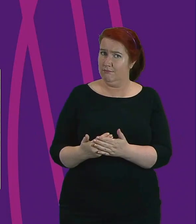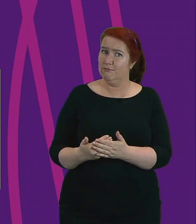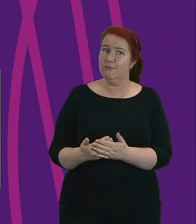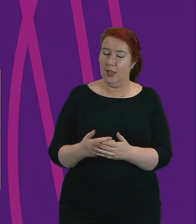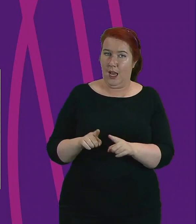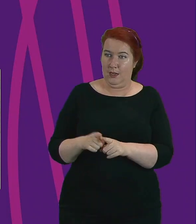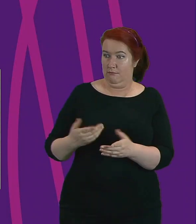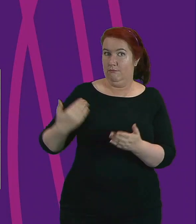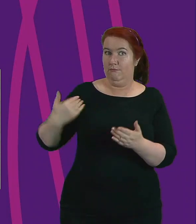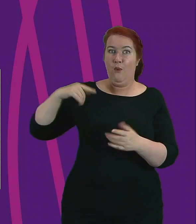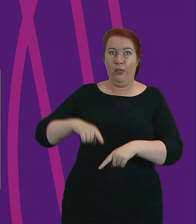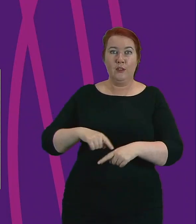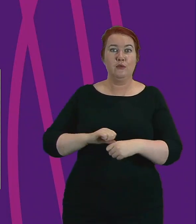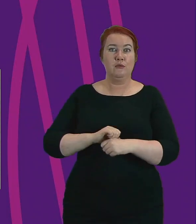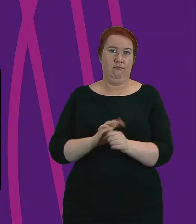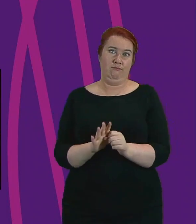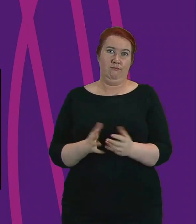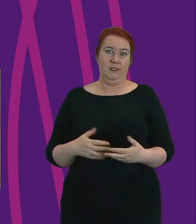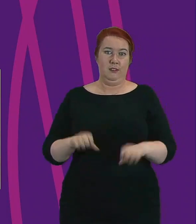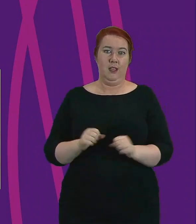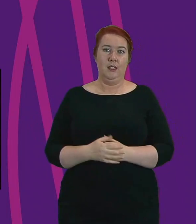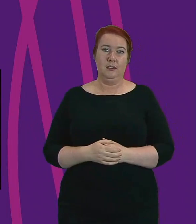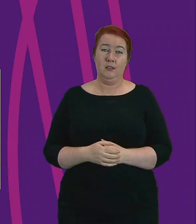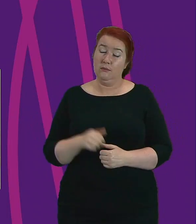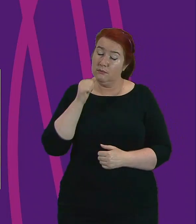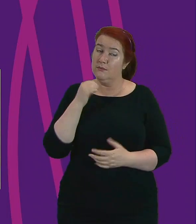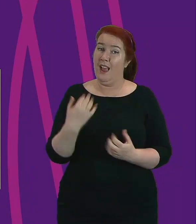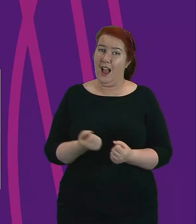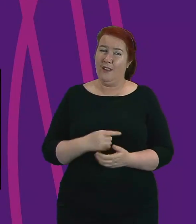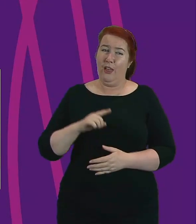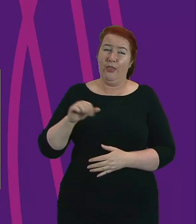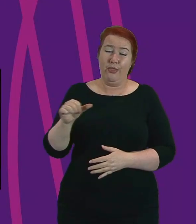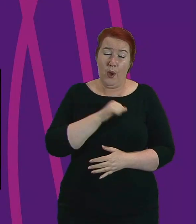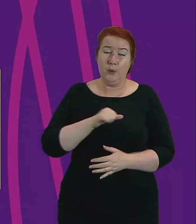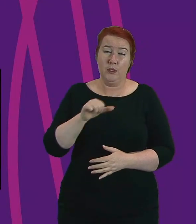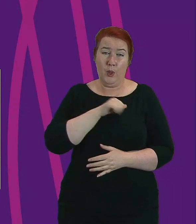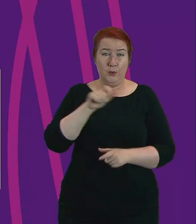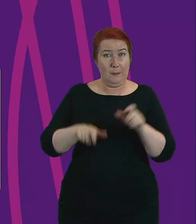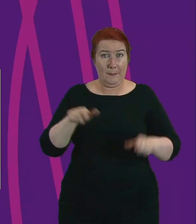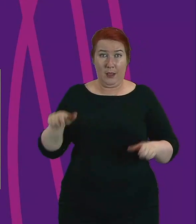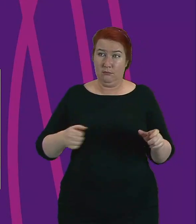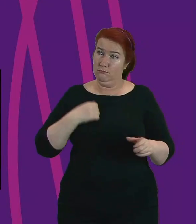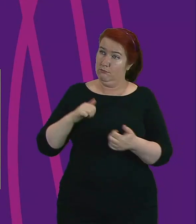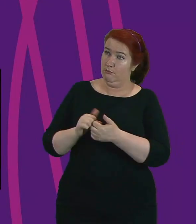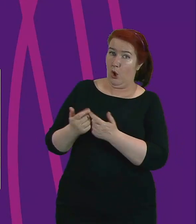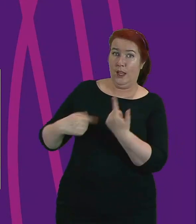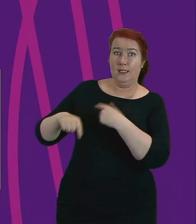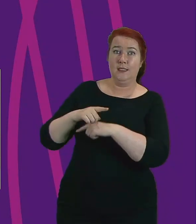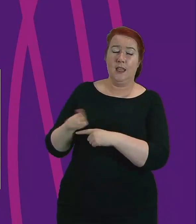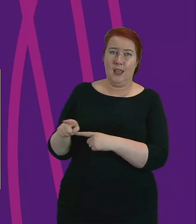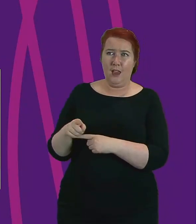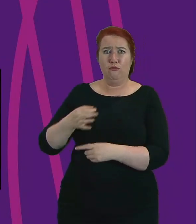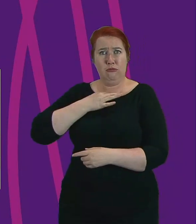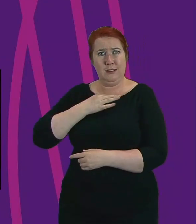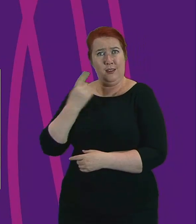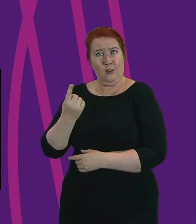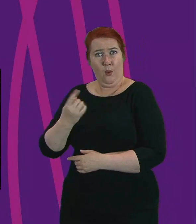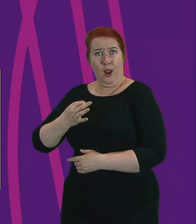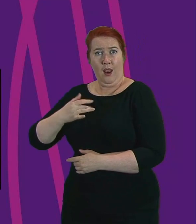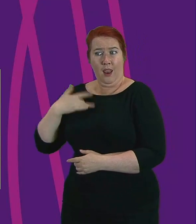exaggeration to say that there are thousands of our fellow citizens who have risked their lives in order to try and save lives through